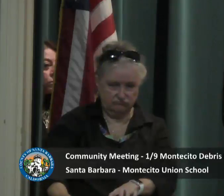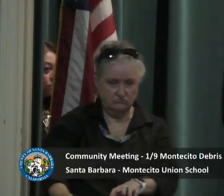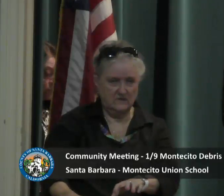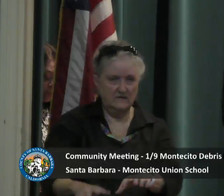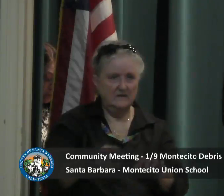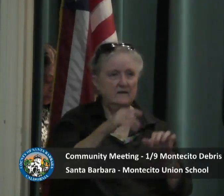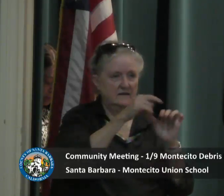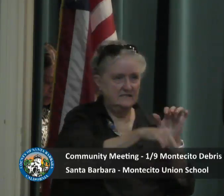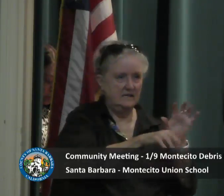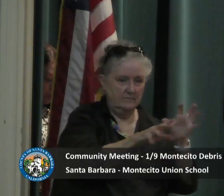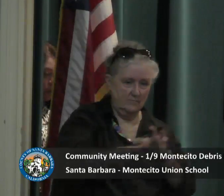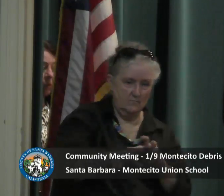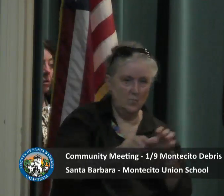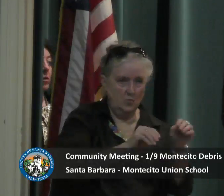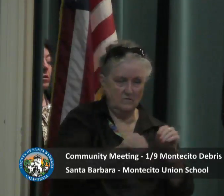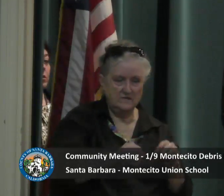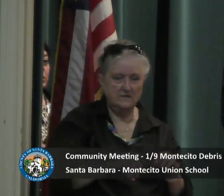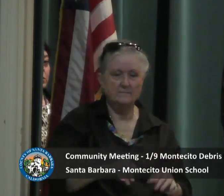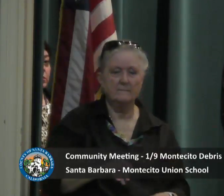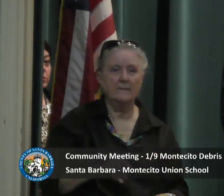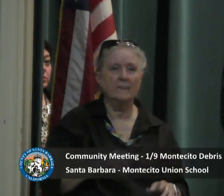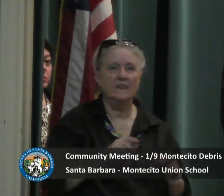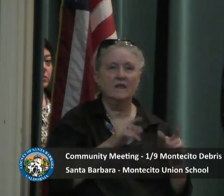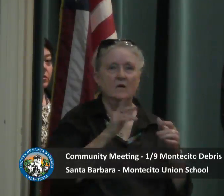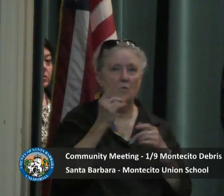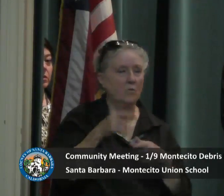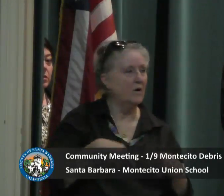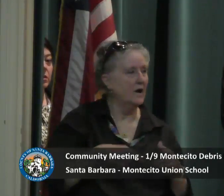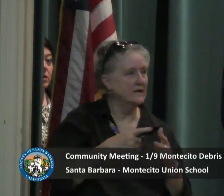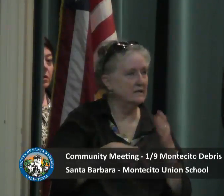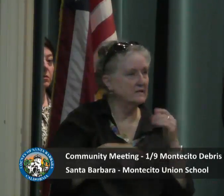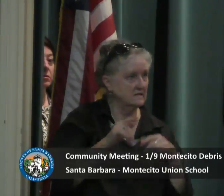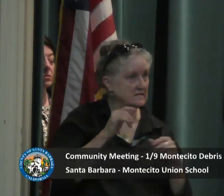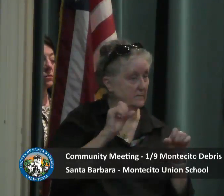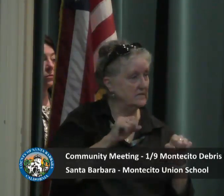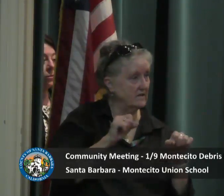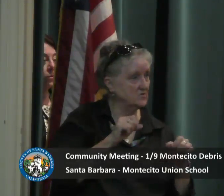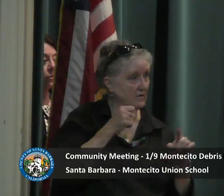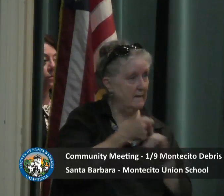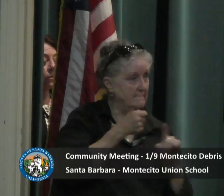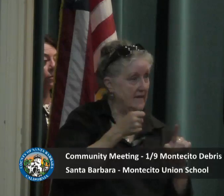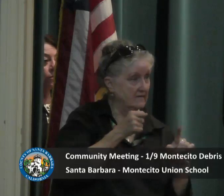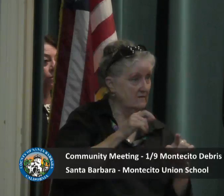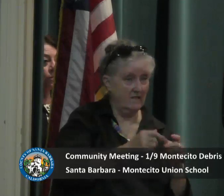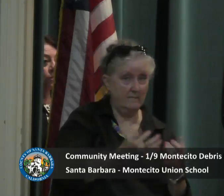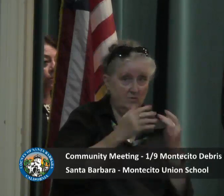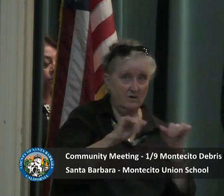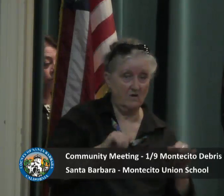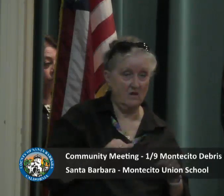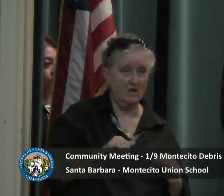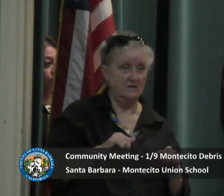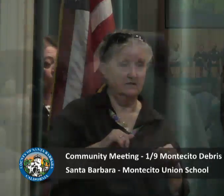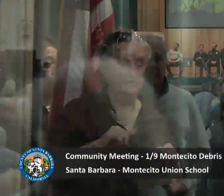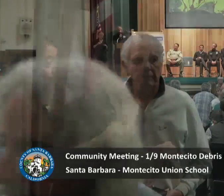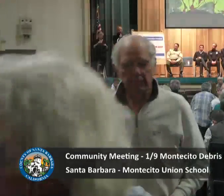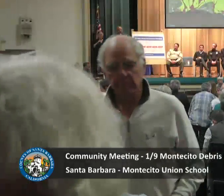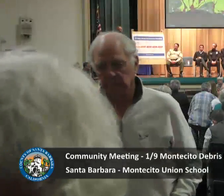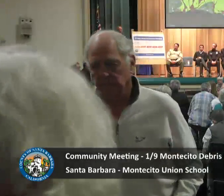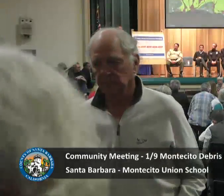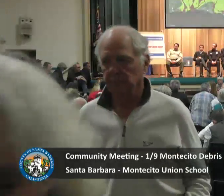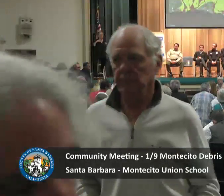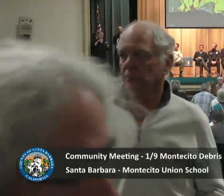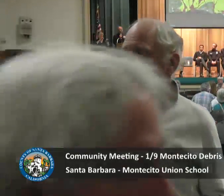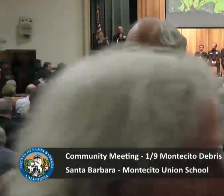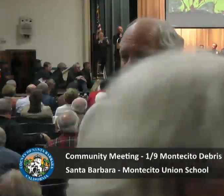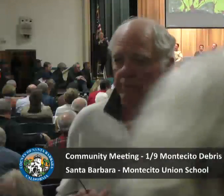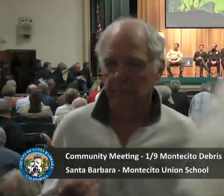of soil moves. What is a potential impact on a burn area is because we have rocks